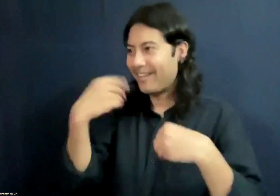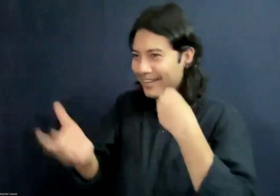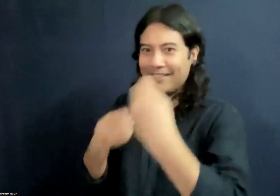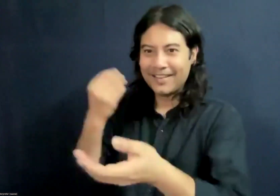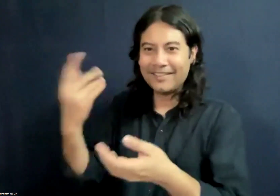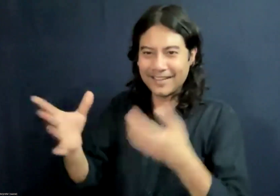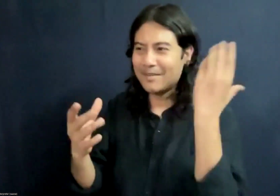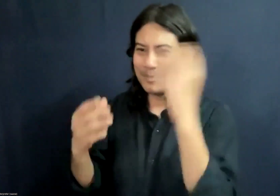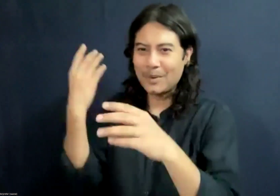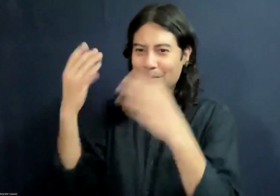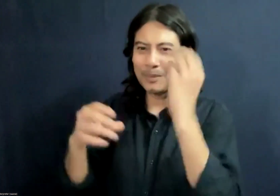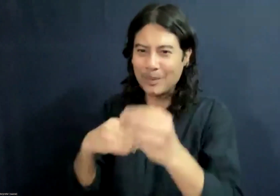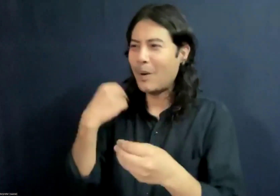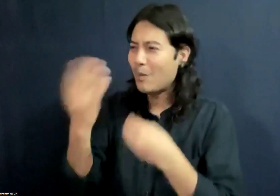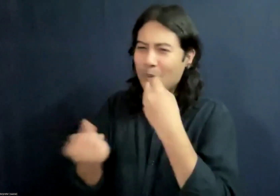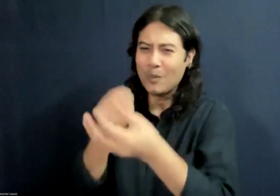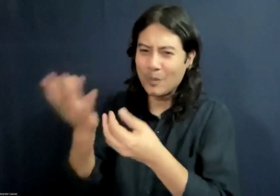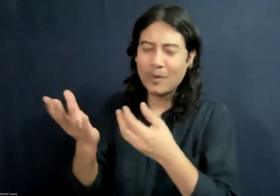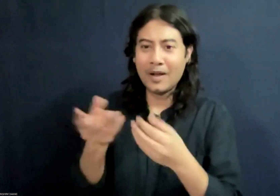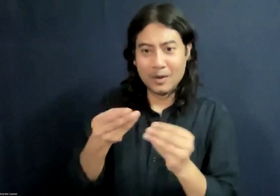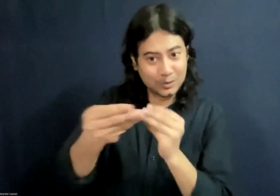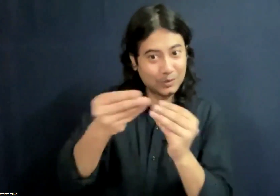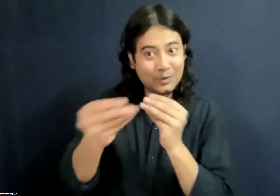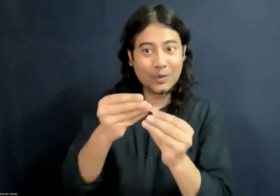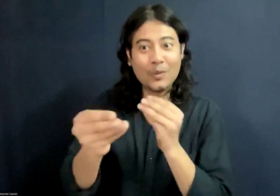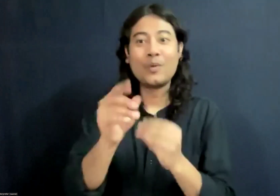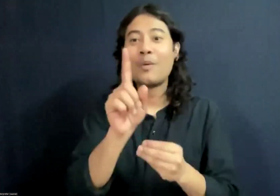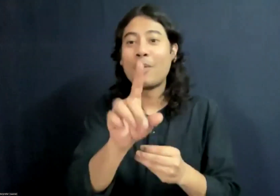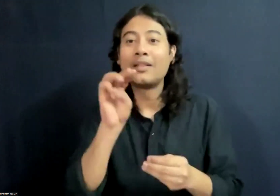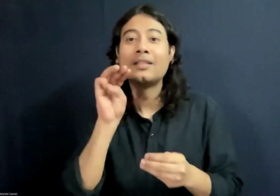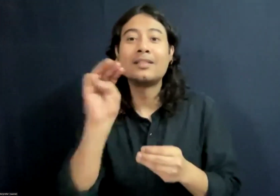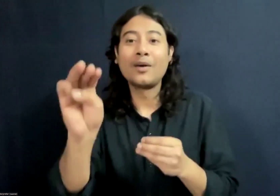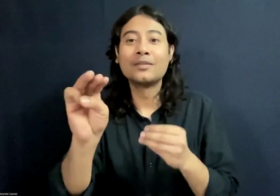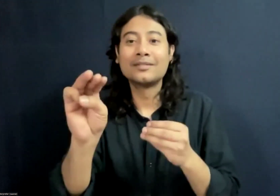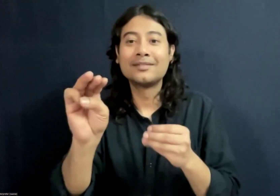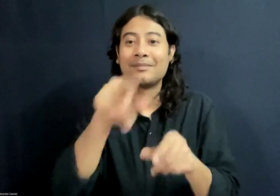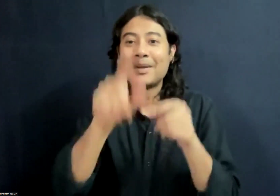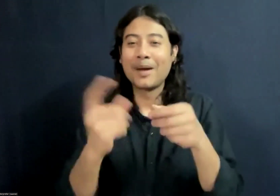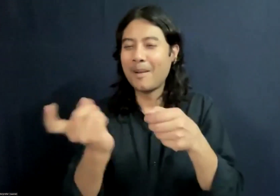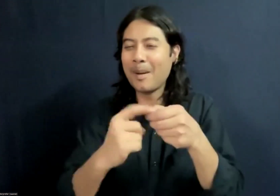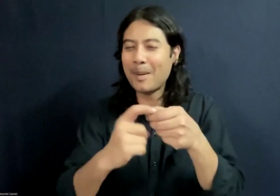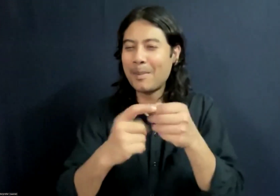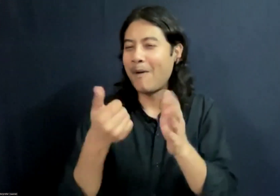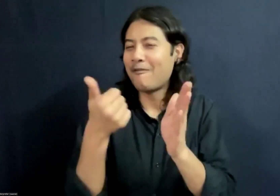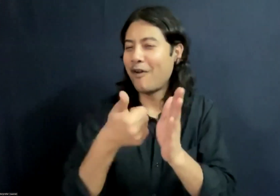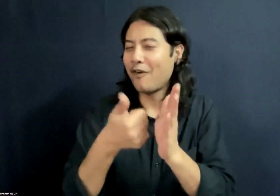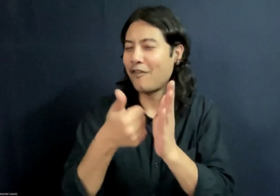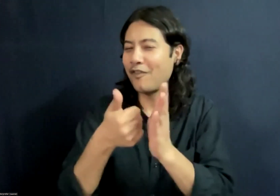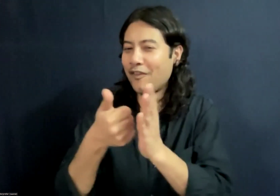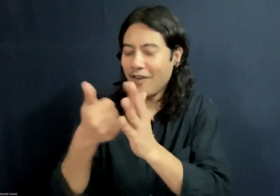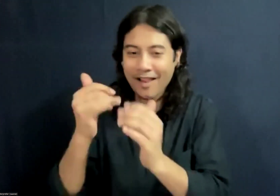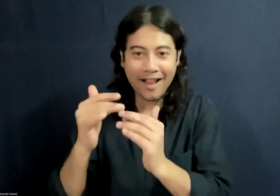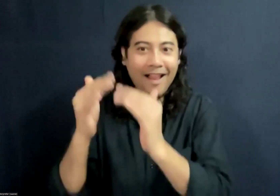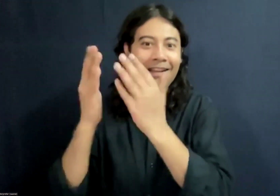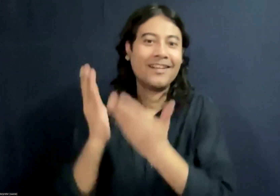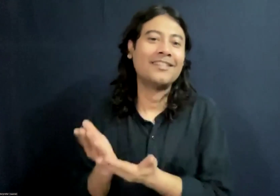wonderful. So we are about to reach 1,000 followers, and I actually, from my side and from